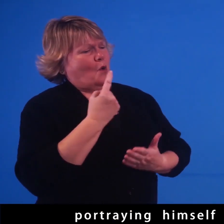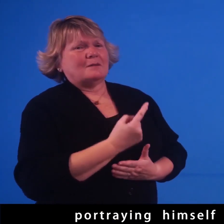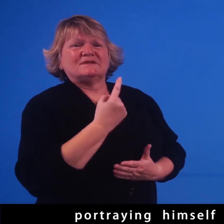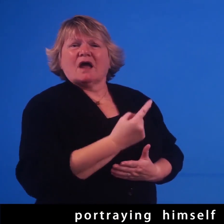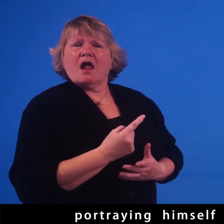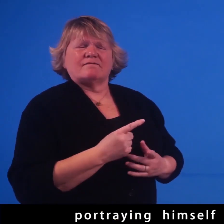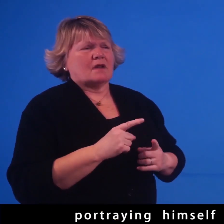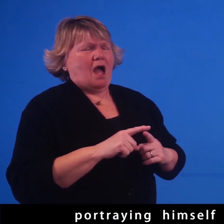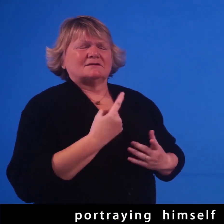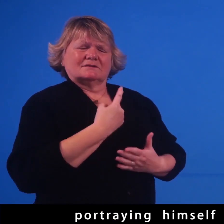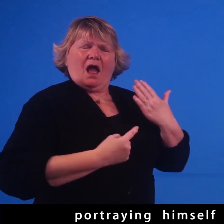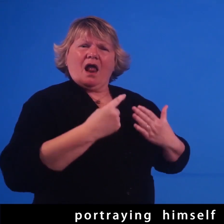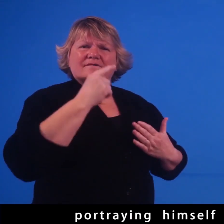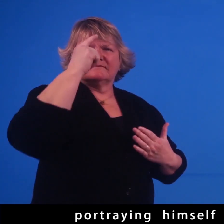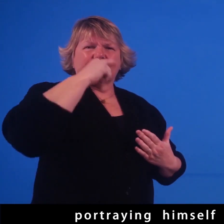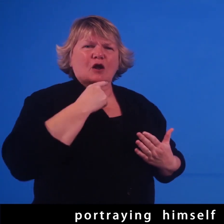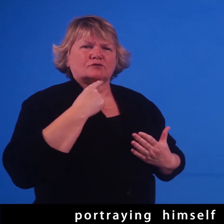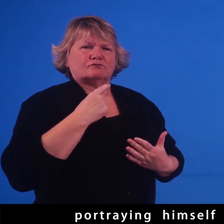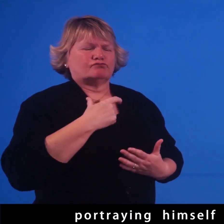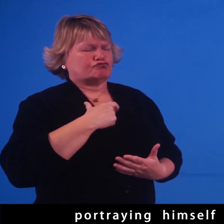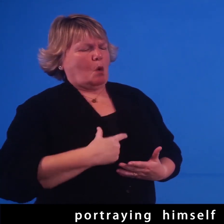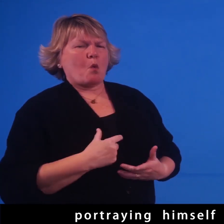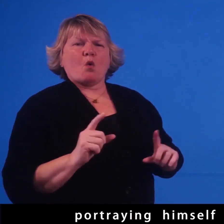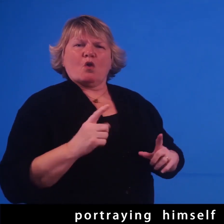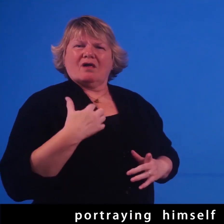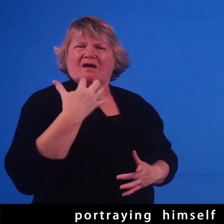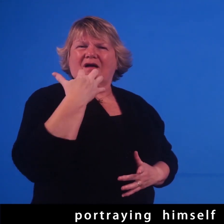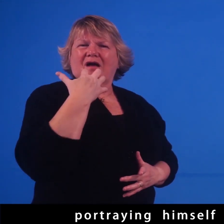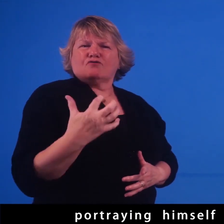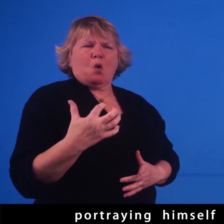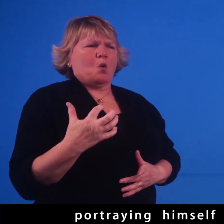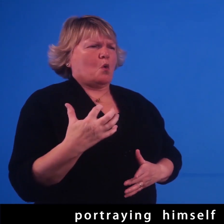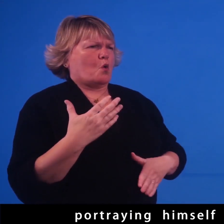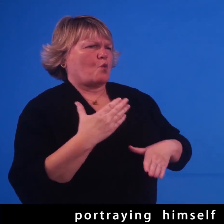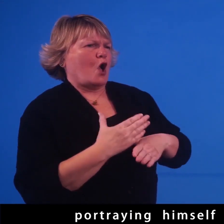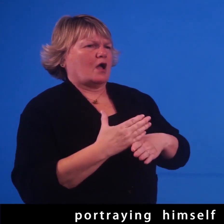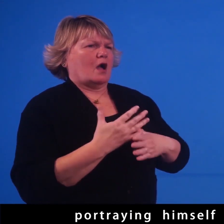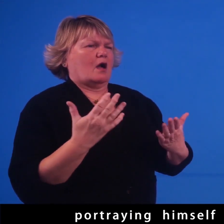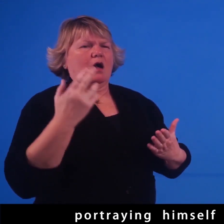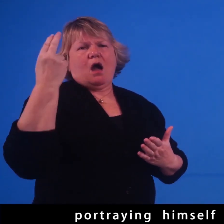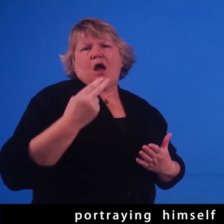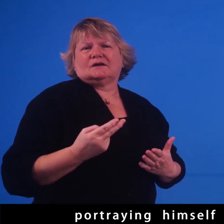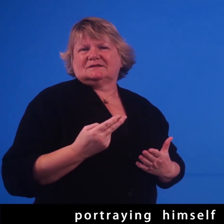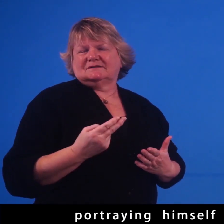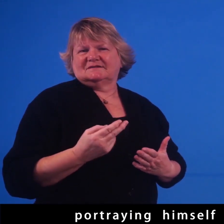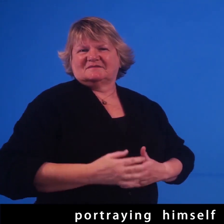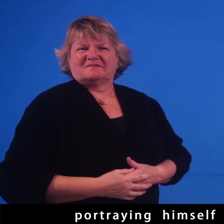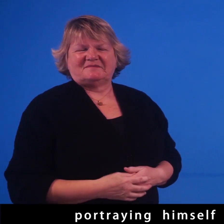Portraying himself in the self-imagined role of the heroic worker/artist.